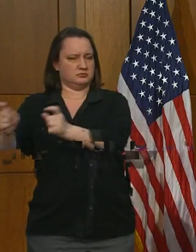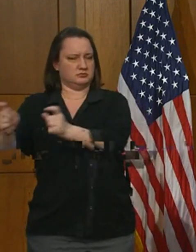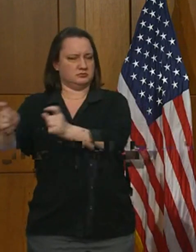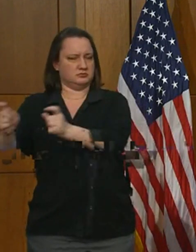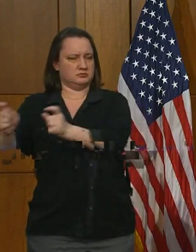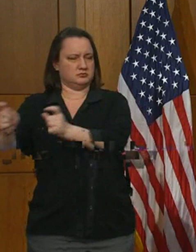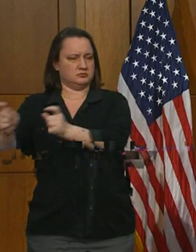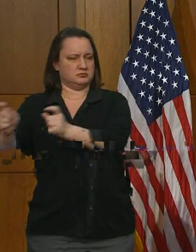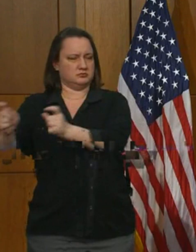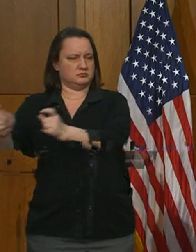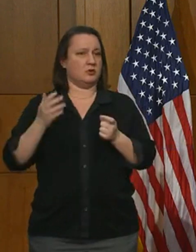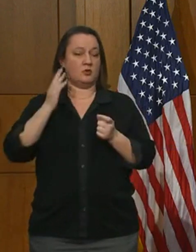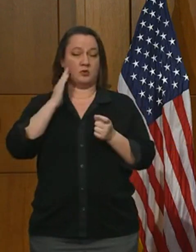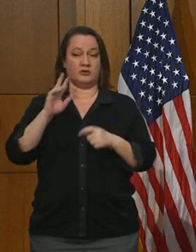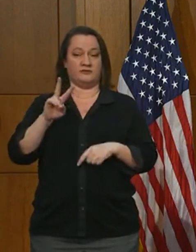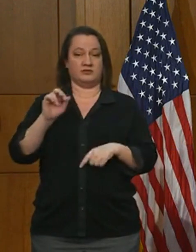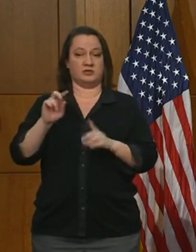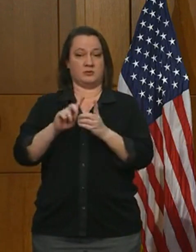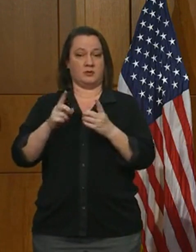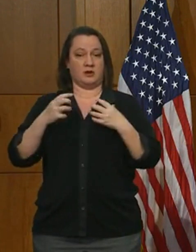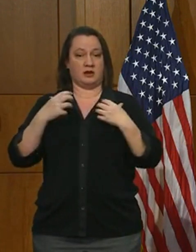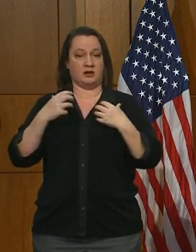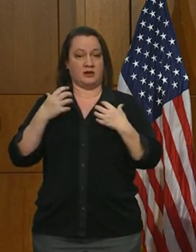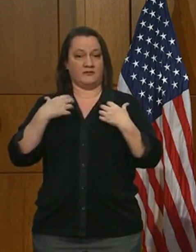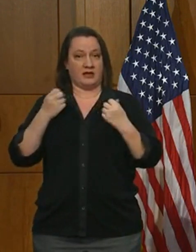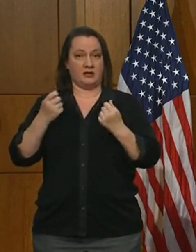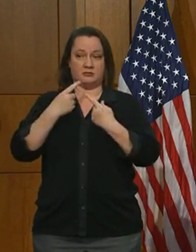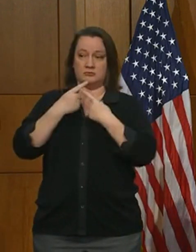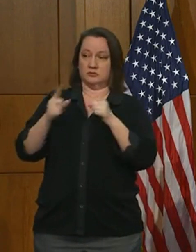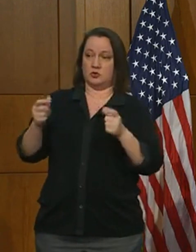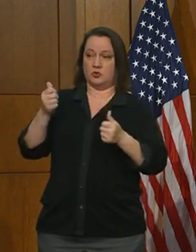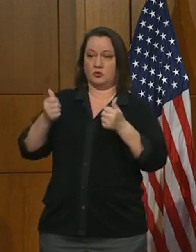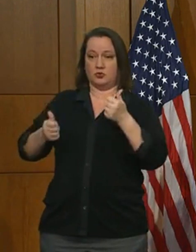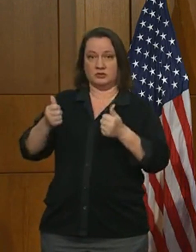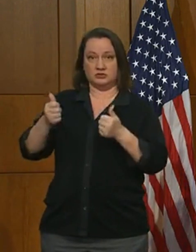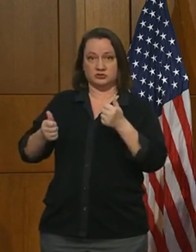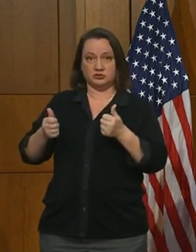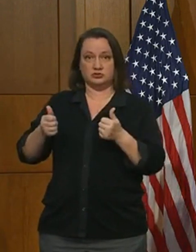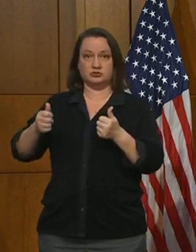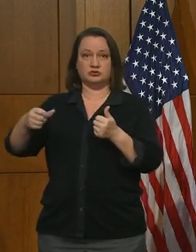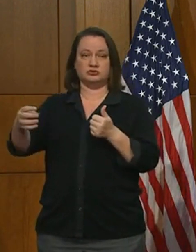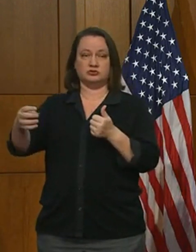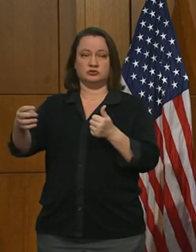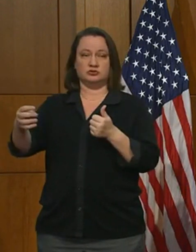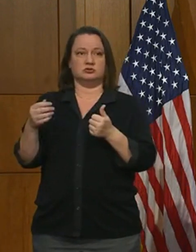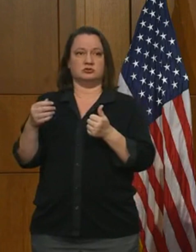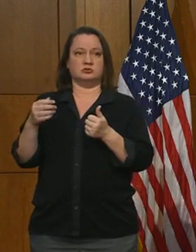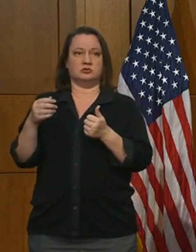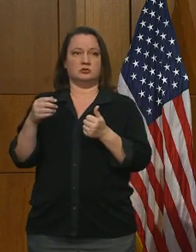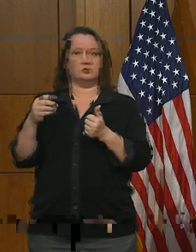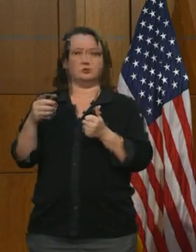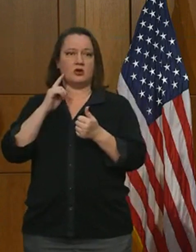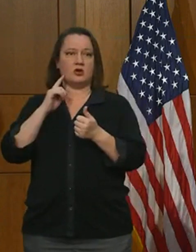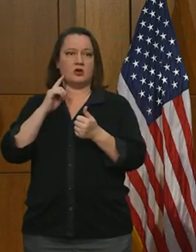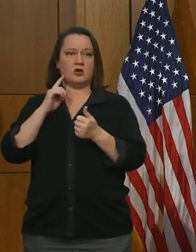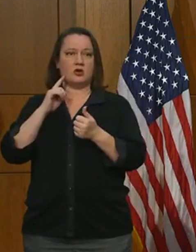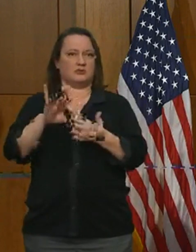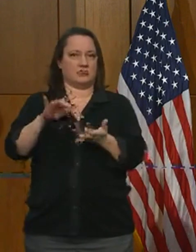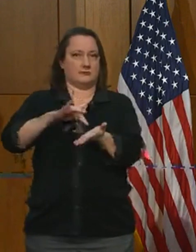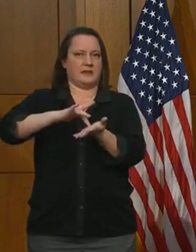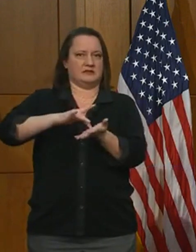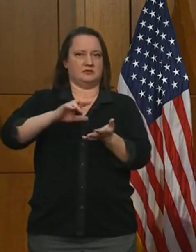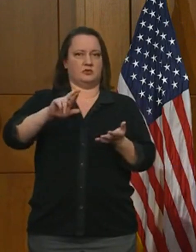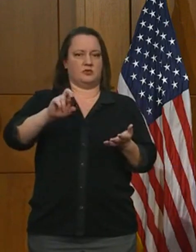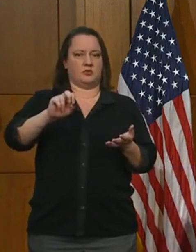Department of Health consider releasing what facilities specifically are getting these doses and how? The question is regarding remdesivir? Correct. Okay.